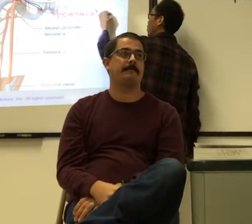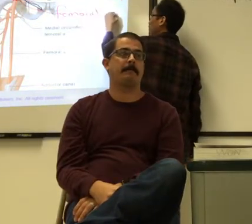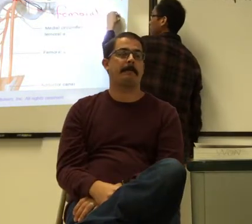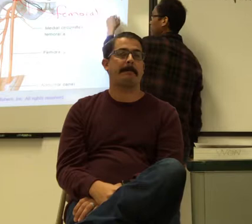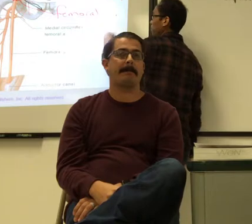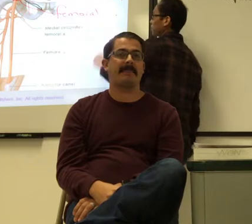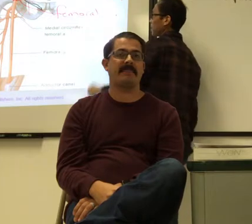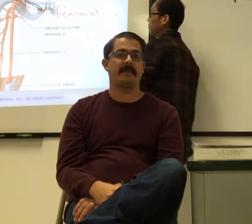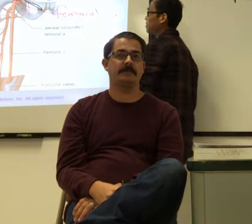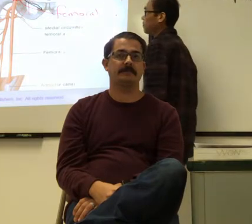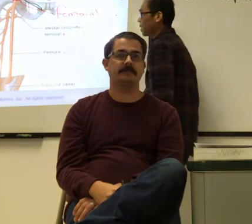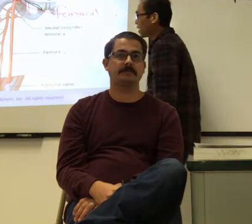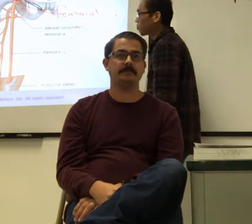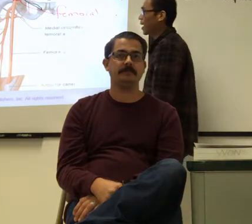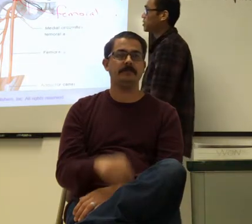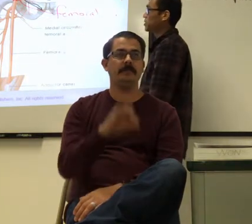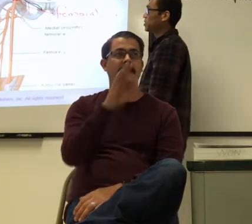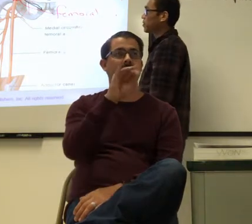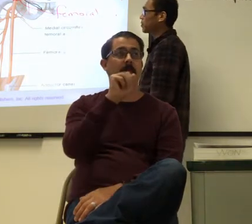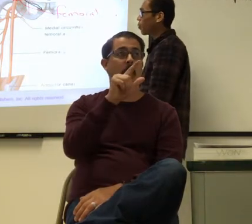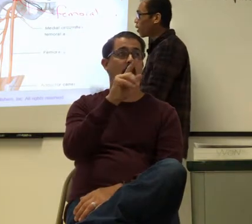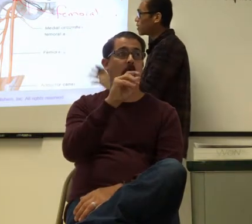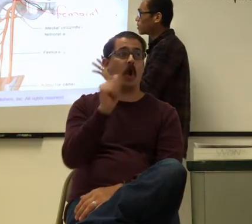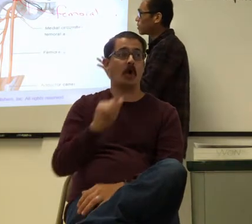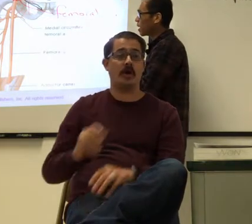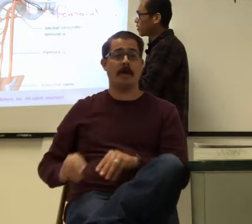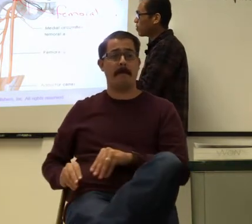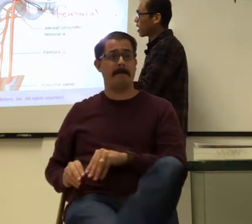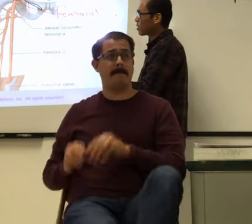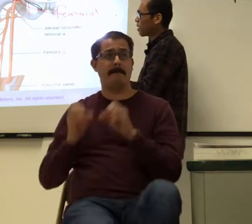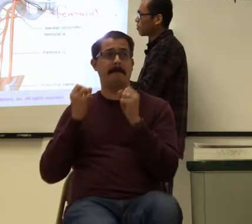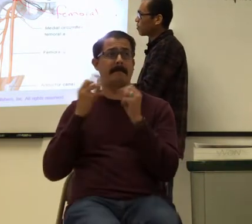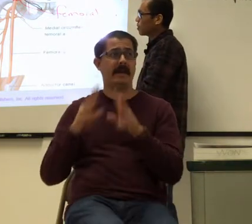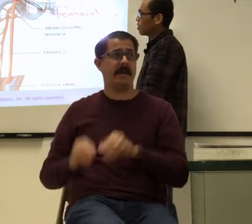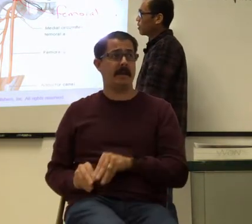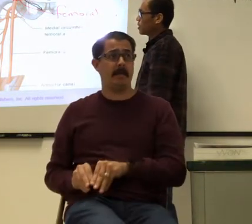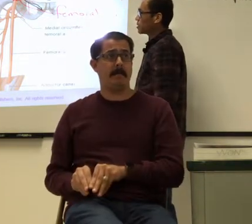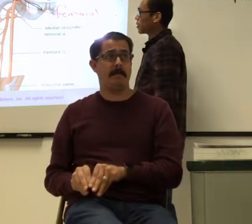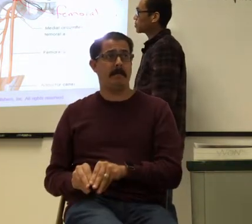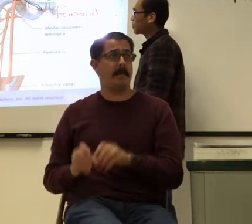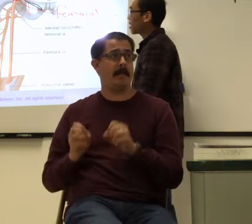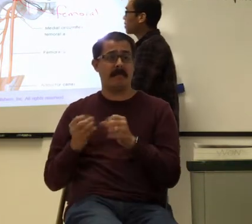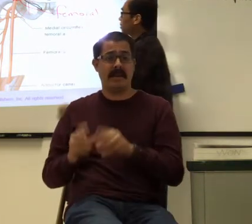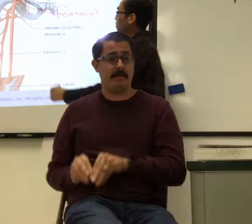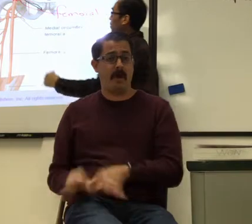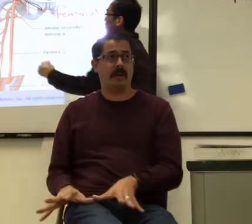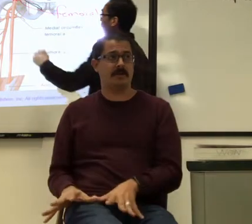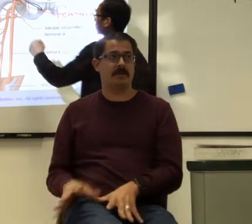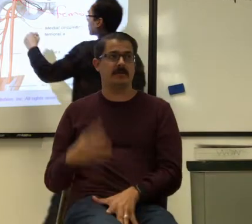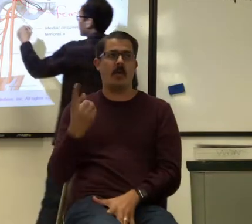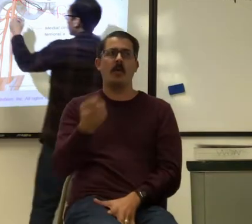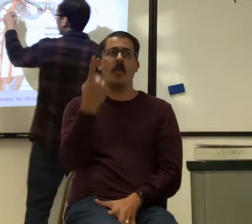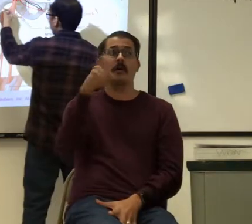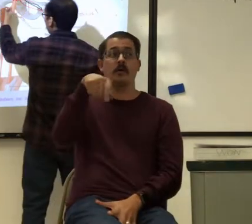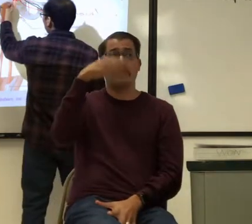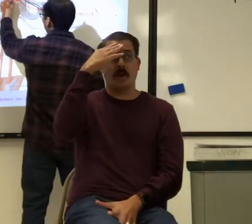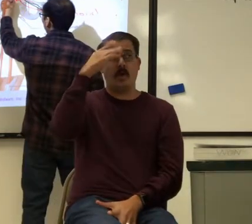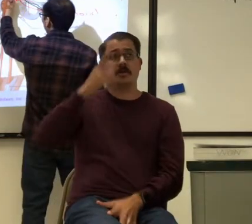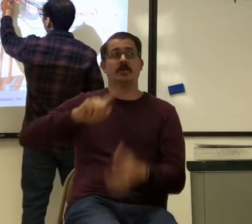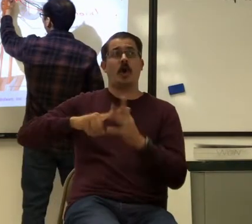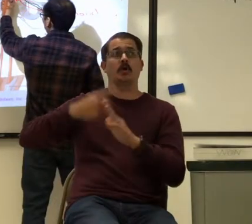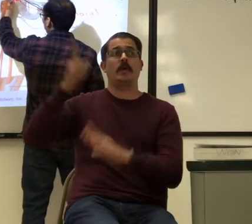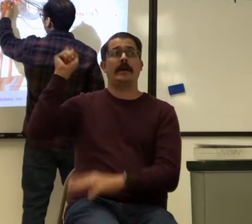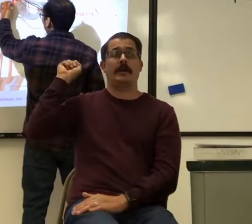Femoral artery gives off many branches. The one that you got to know starts right here. It's